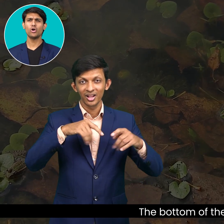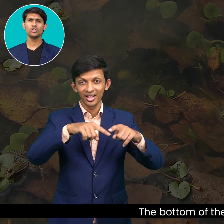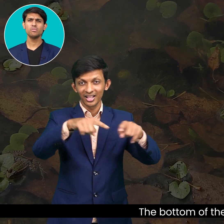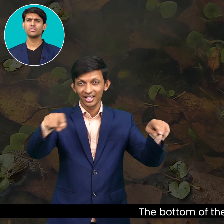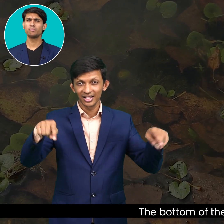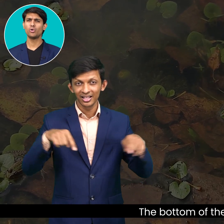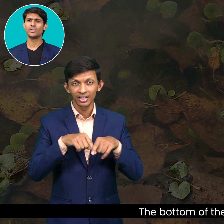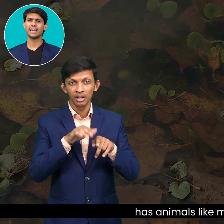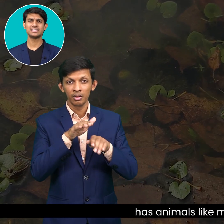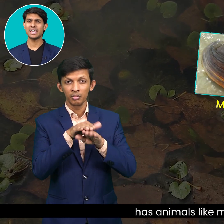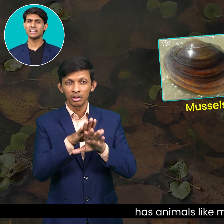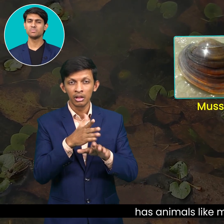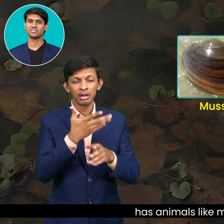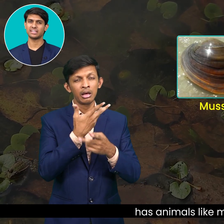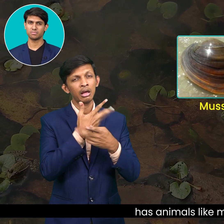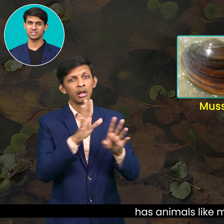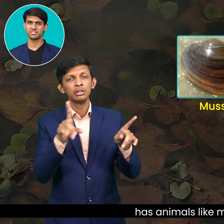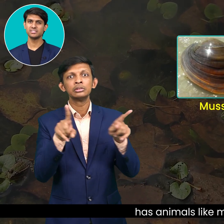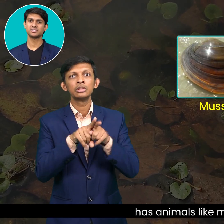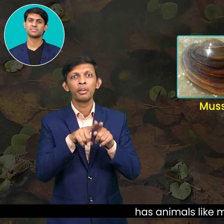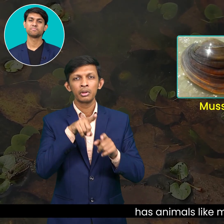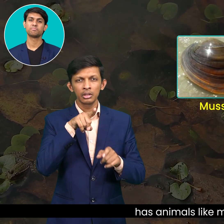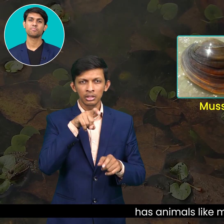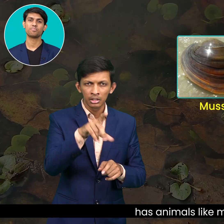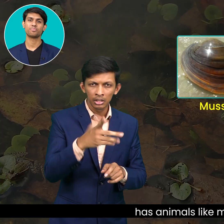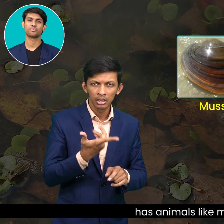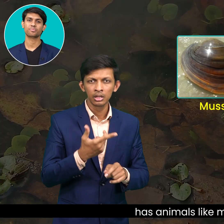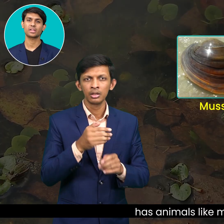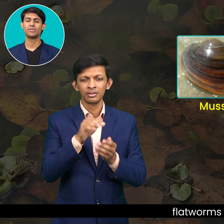The bottom of the pond has animals like mussels,